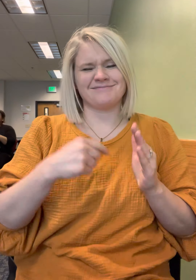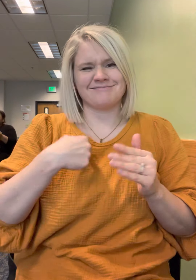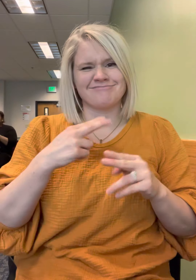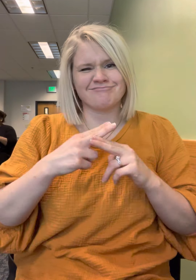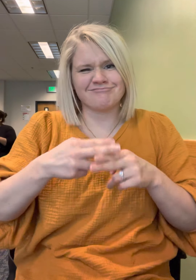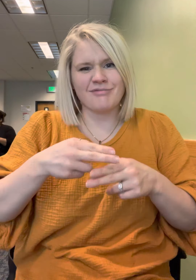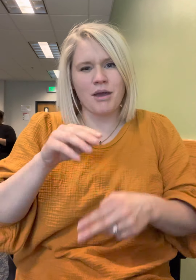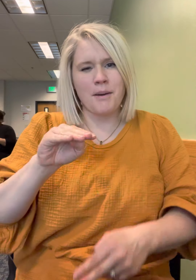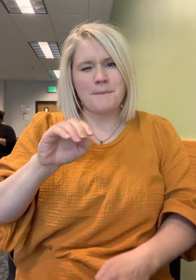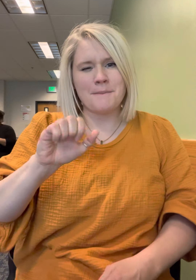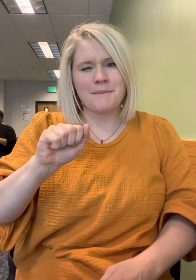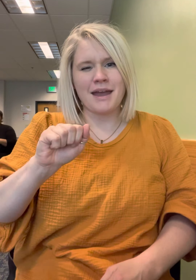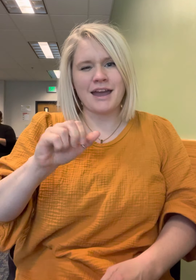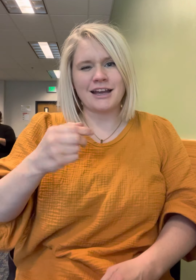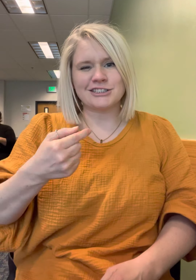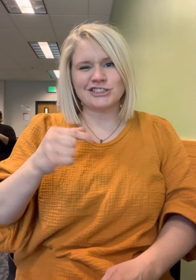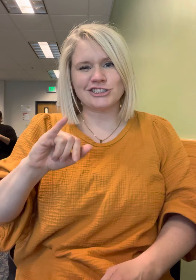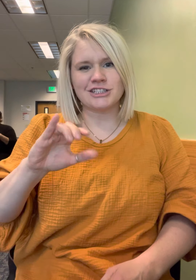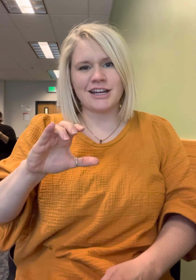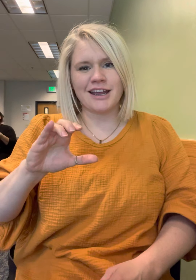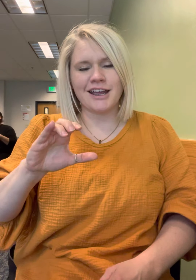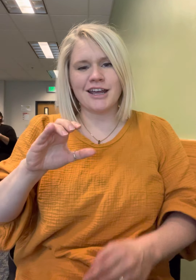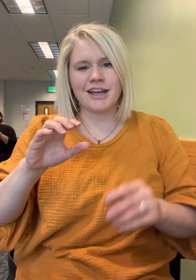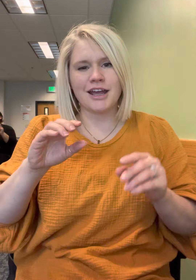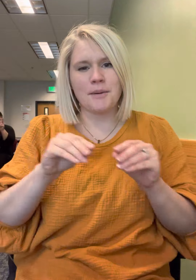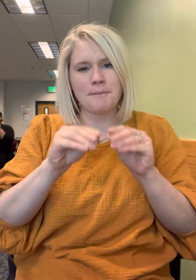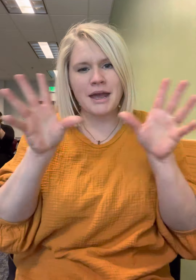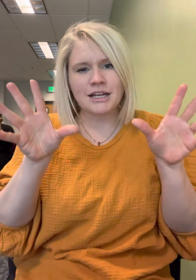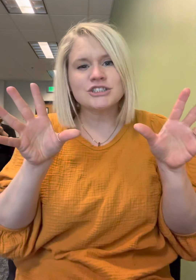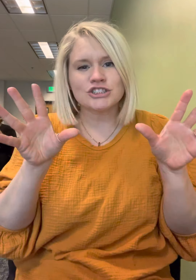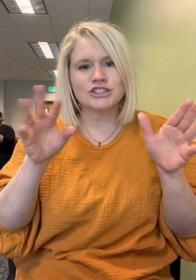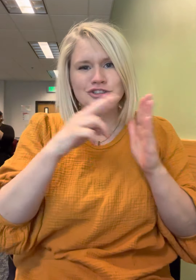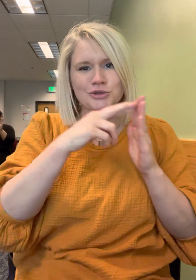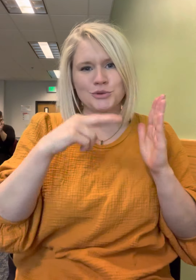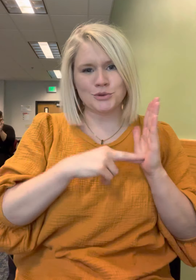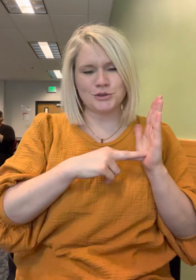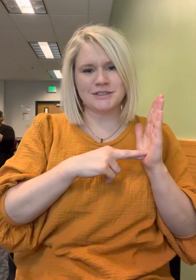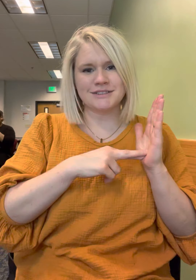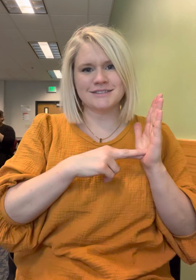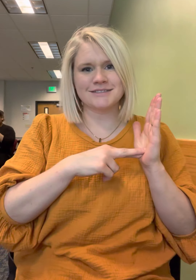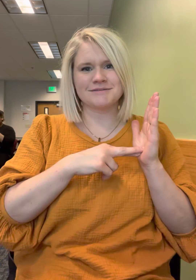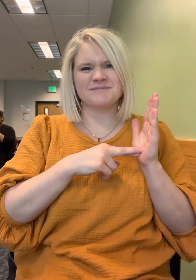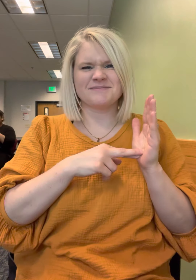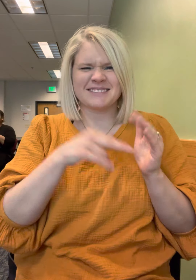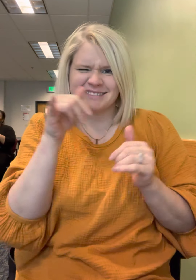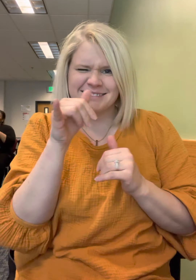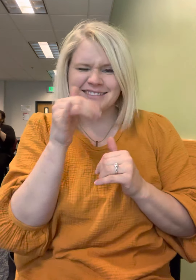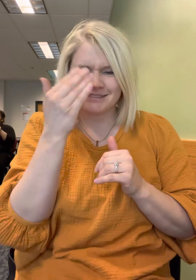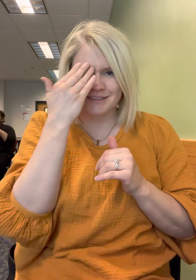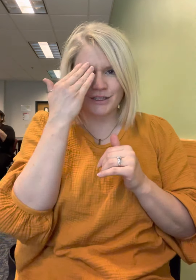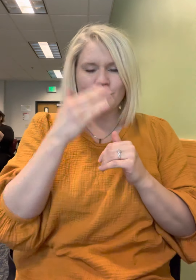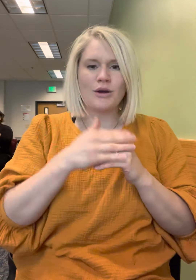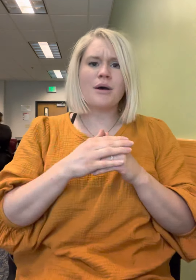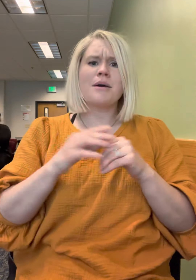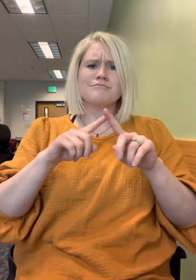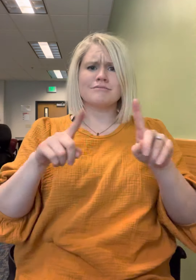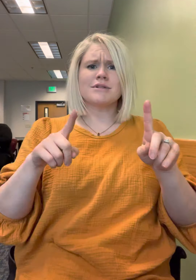magic. If you wanted to call them something else, you could say there are 5 rules that really help us respect one